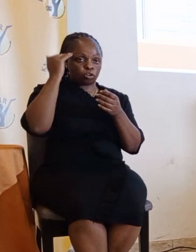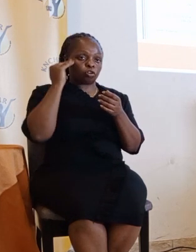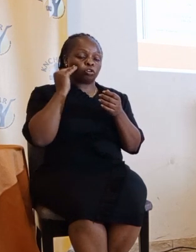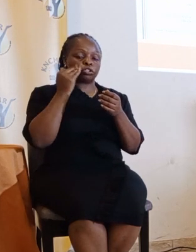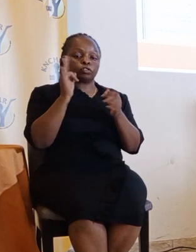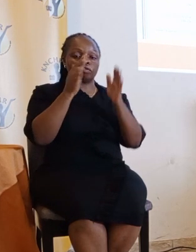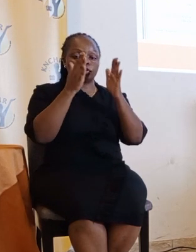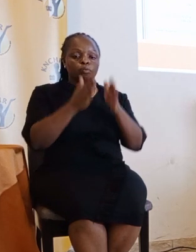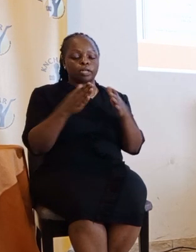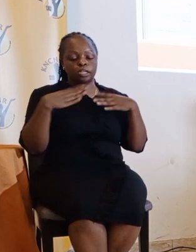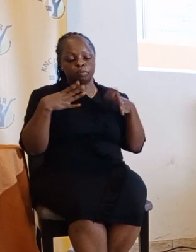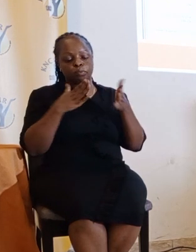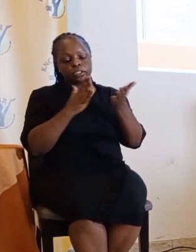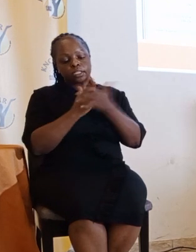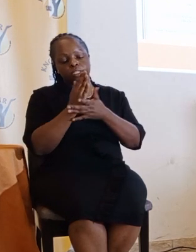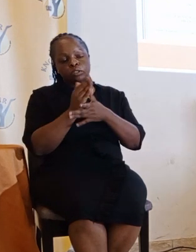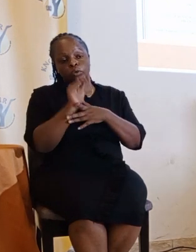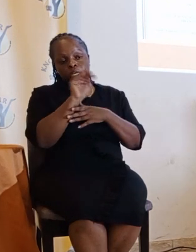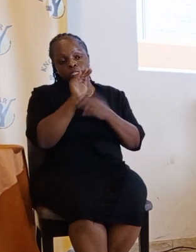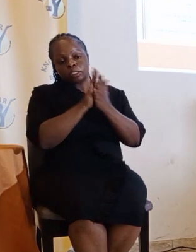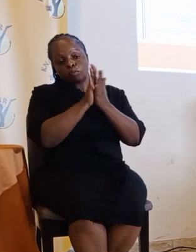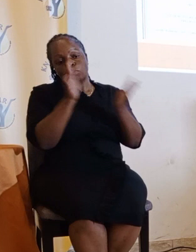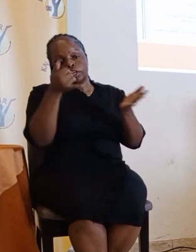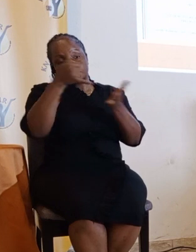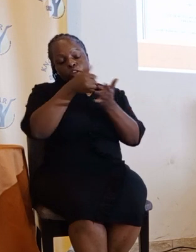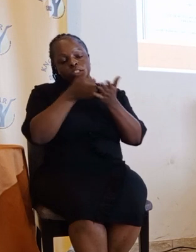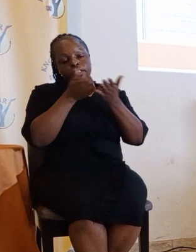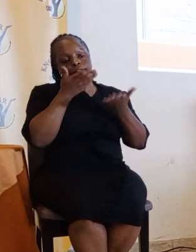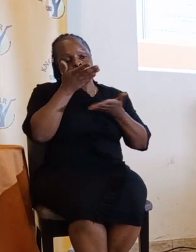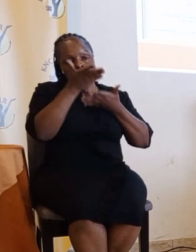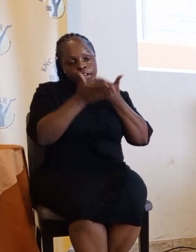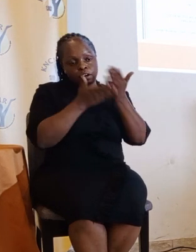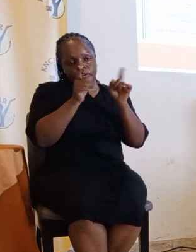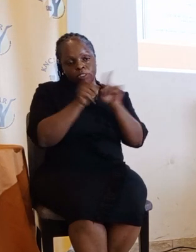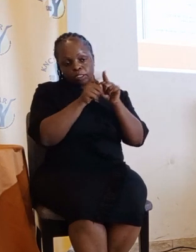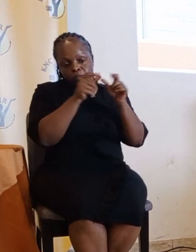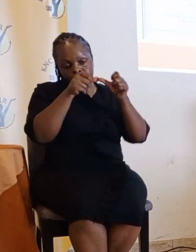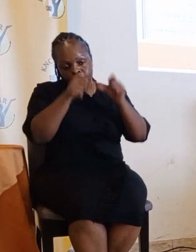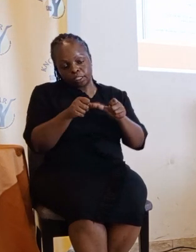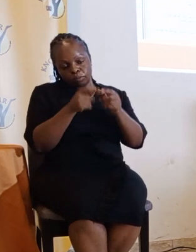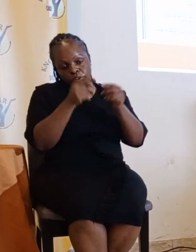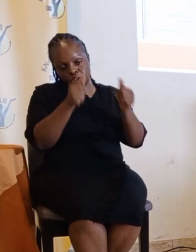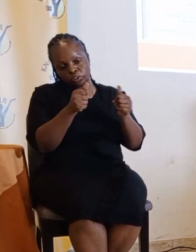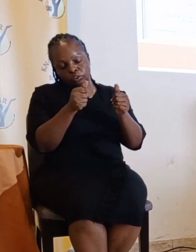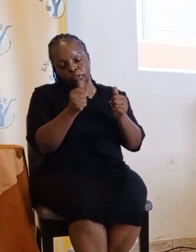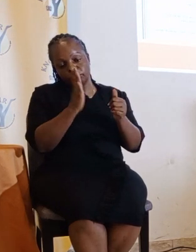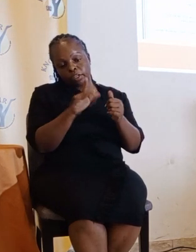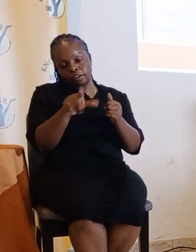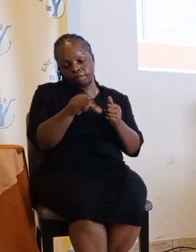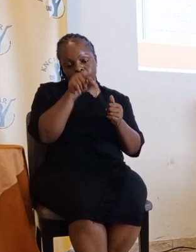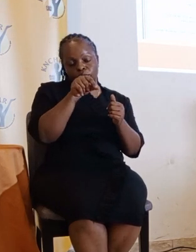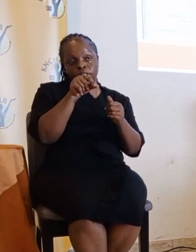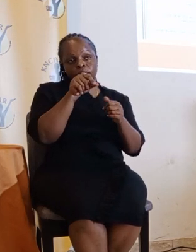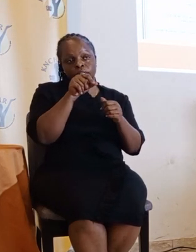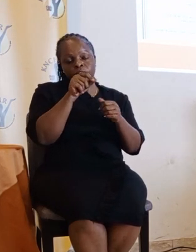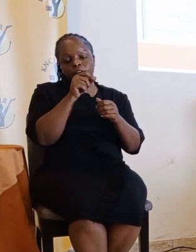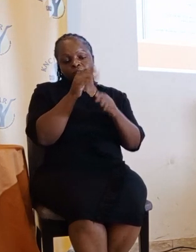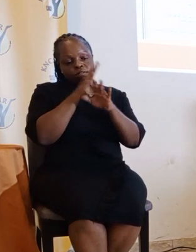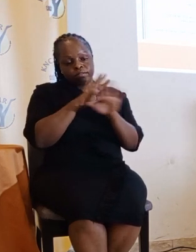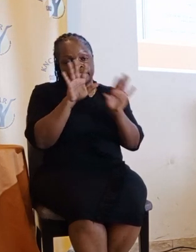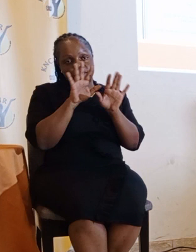Rights. We ask that a more inclusive dialogue and sustainable solutions be found once and for